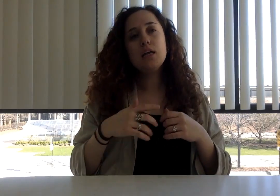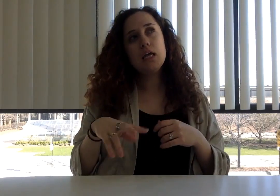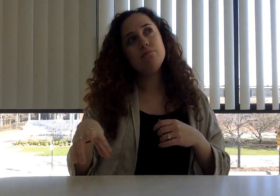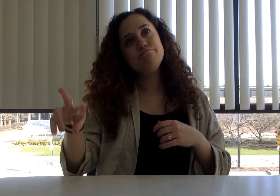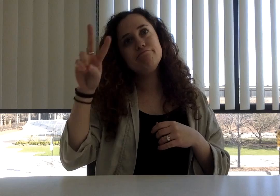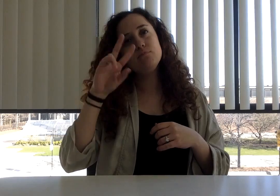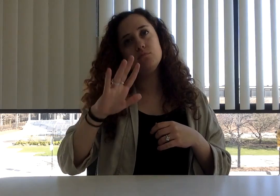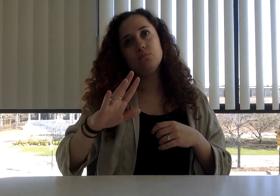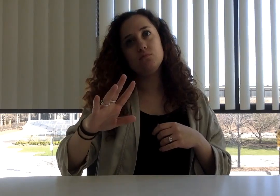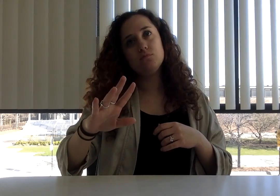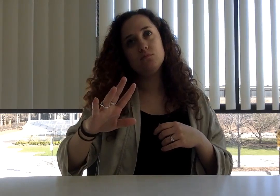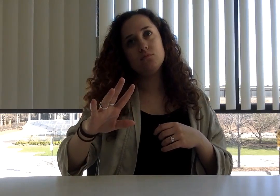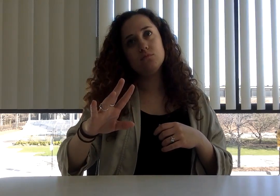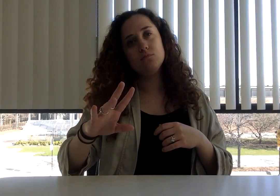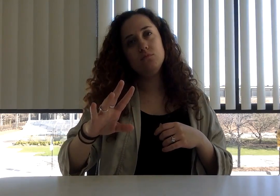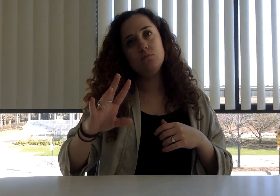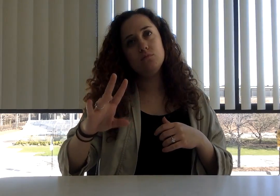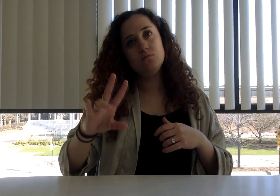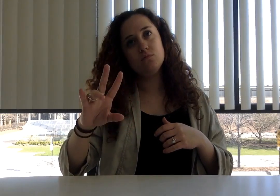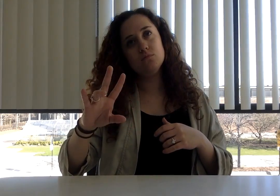y, and find z.